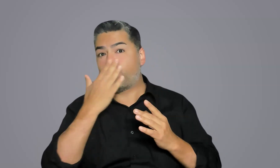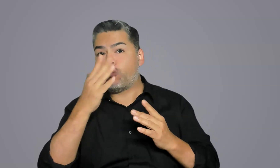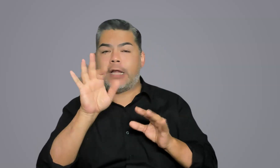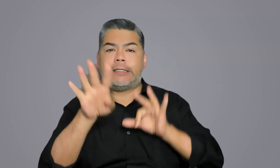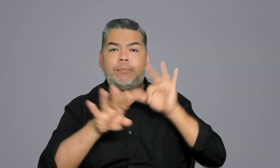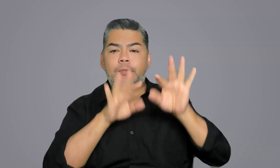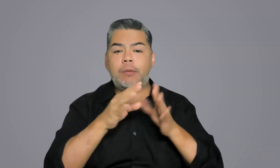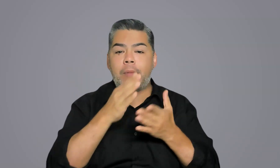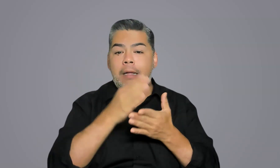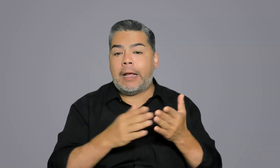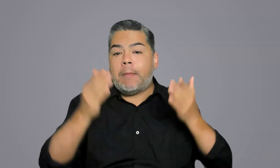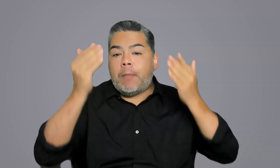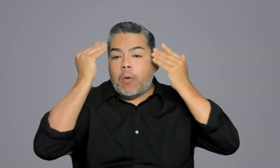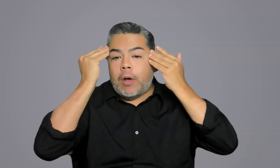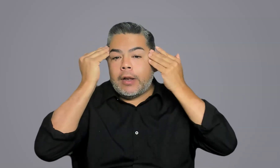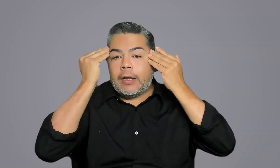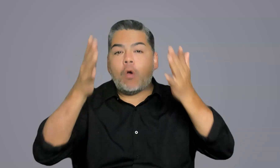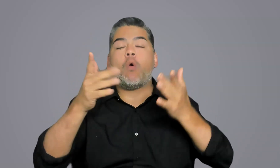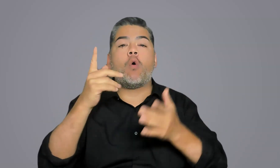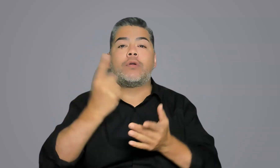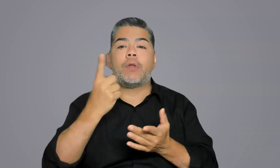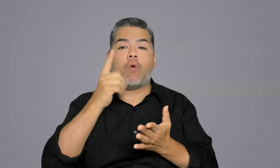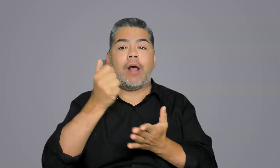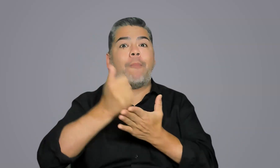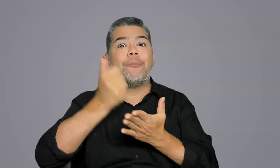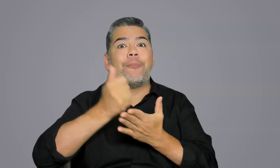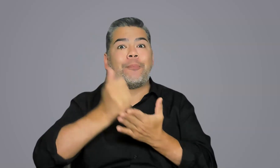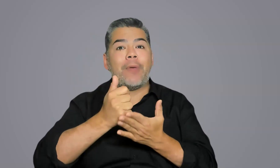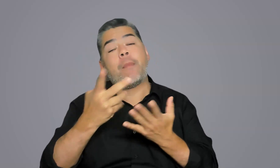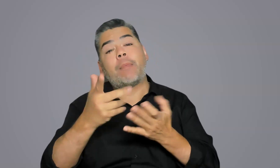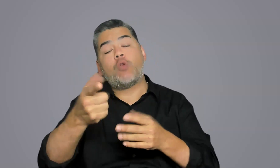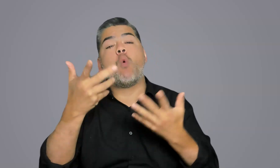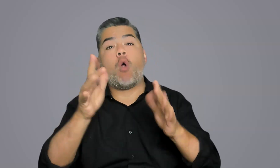helpful refresher or reminder if you're more proficient in this space.